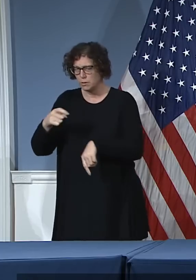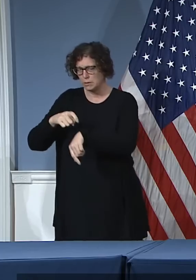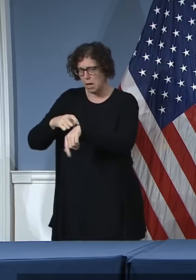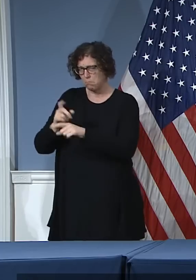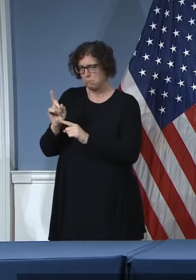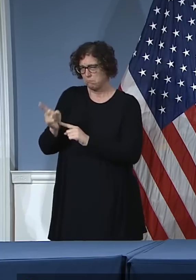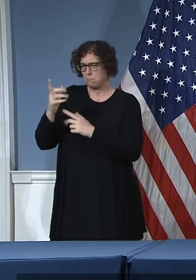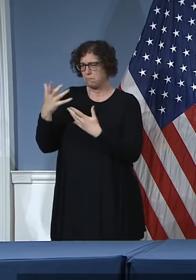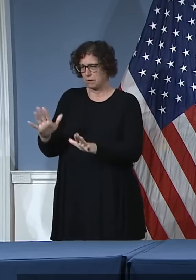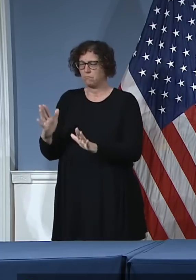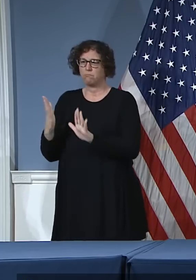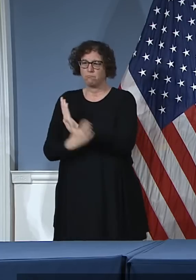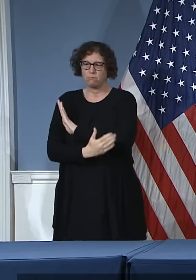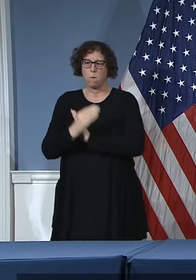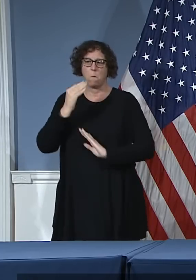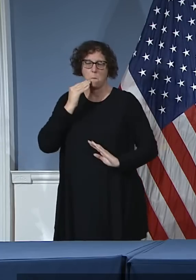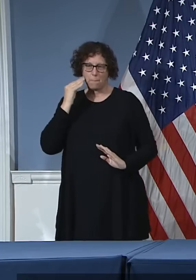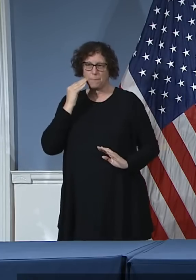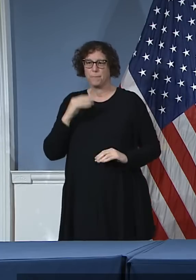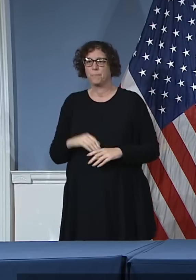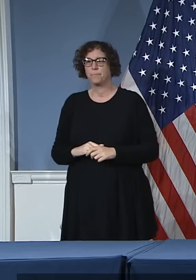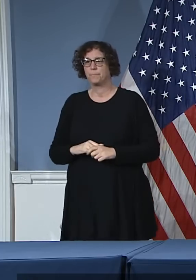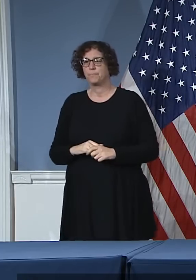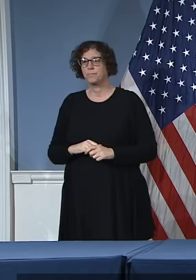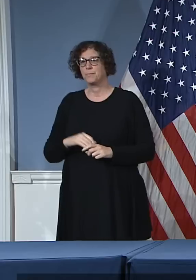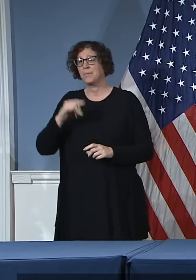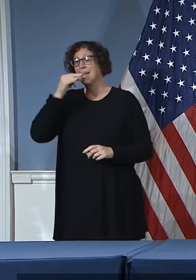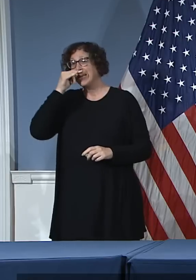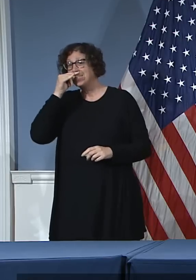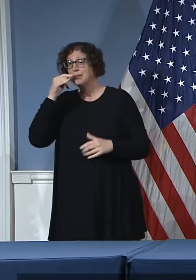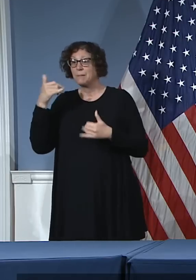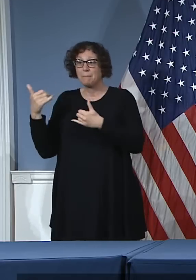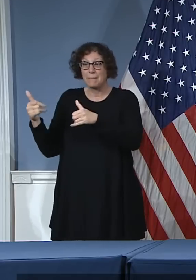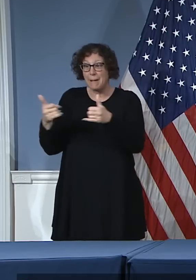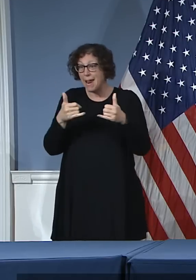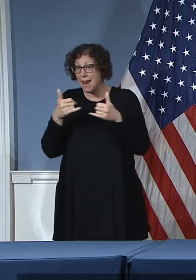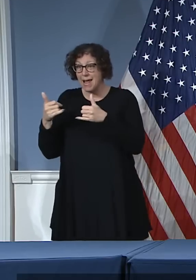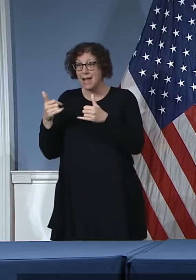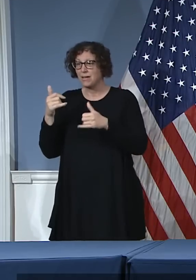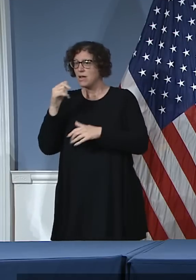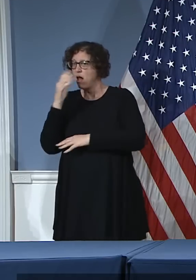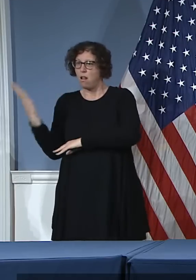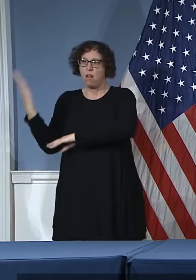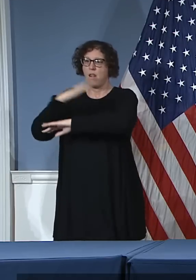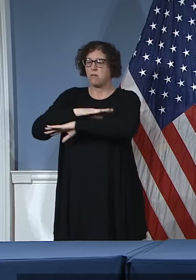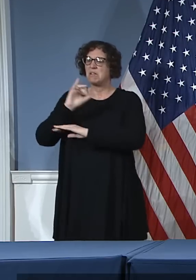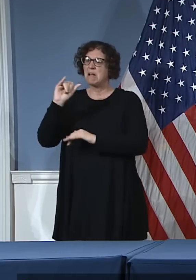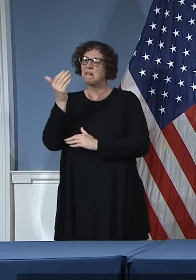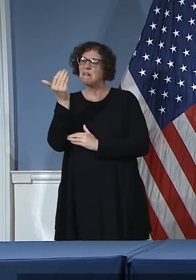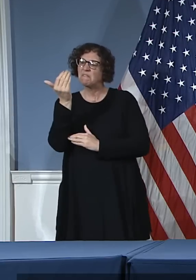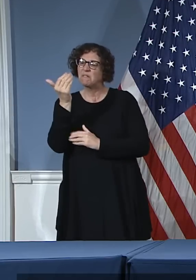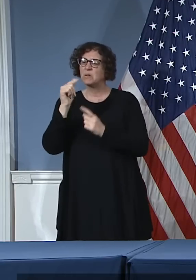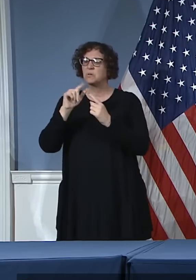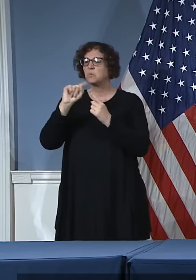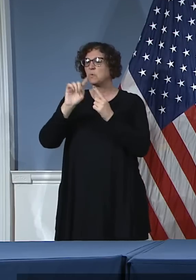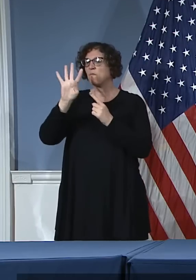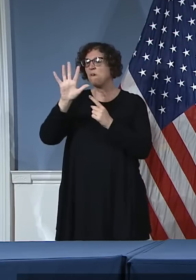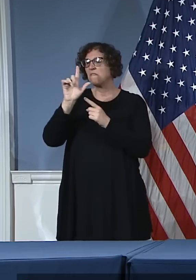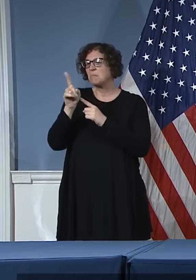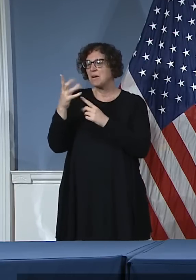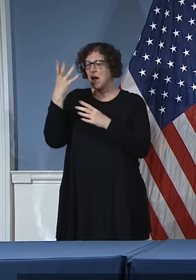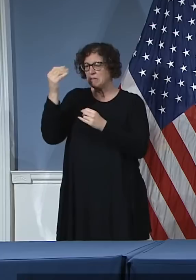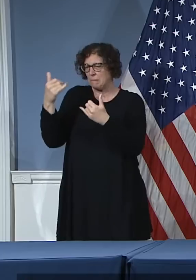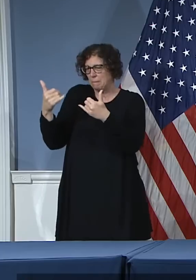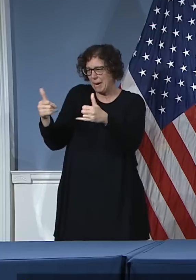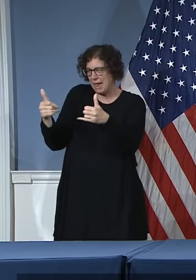back home. So we'll give some guidelines, but this is also about personal responsibility. This is about common sense, which is what the vast majority of New Yorkers